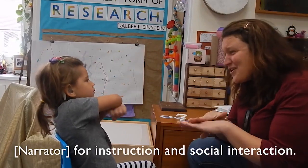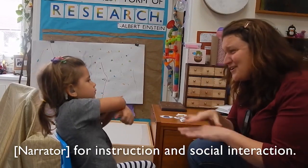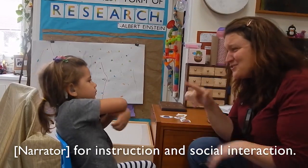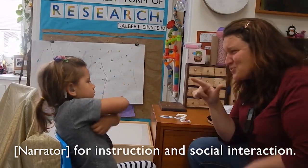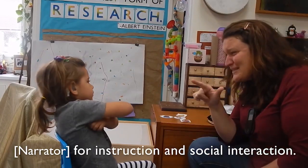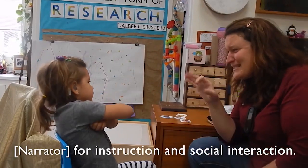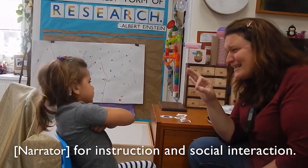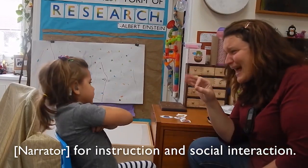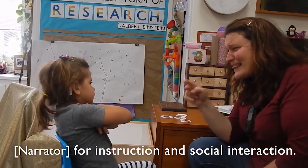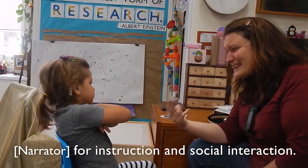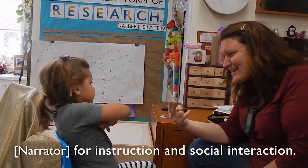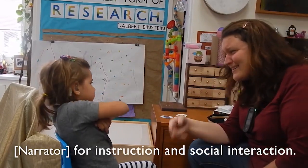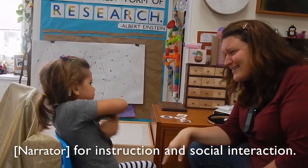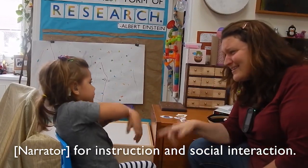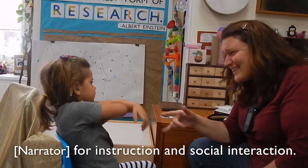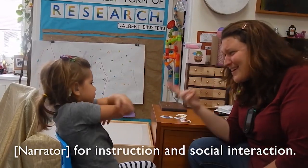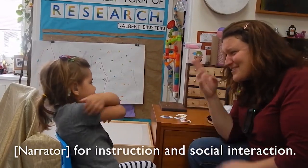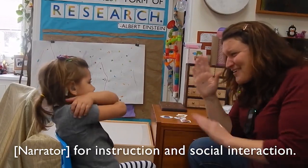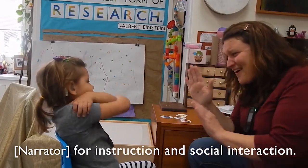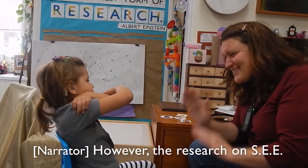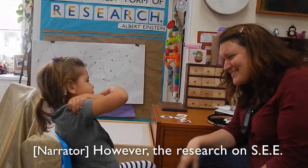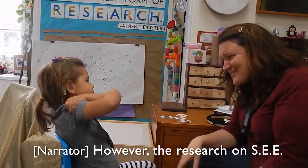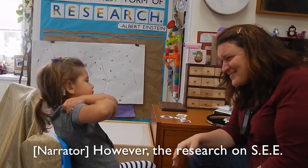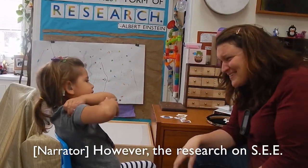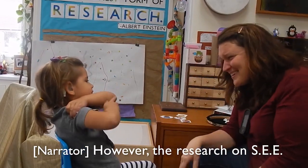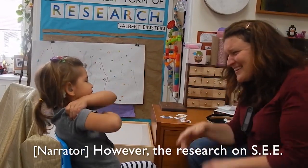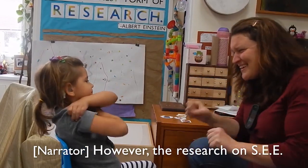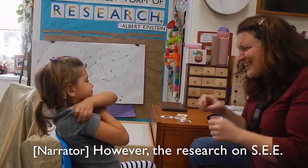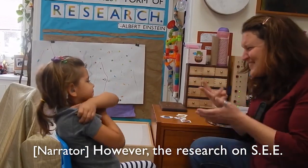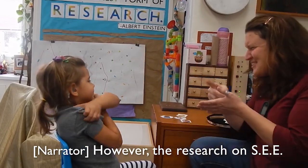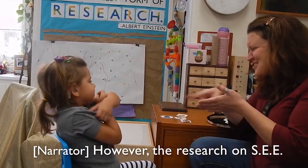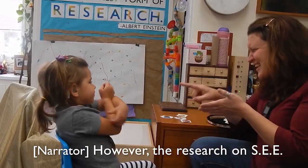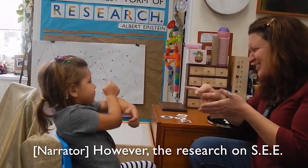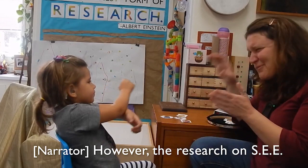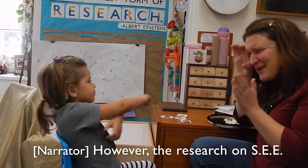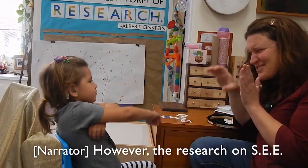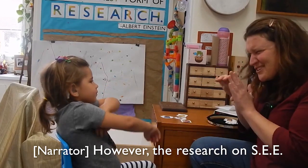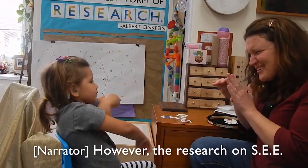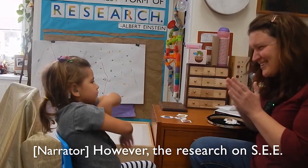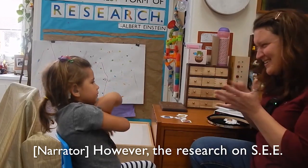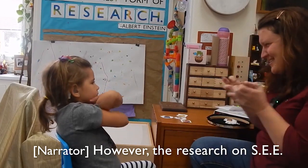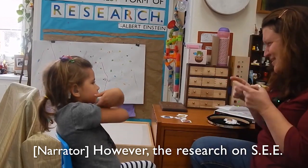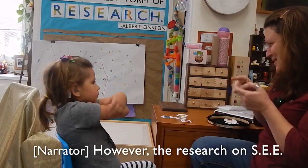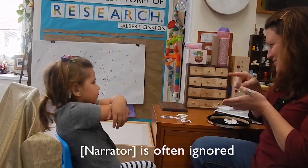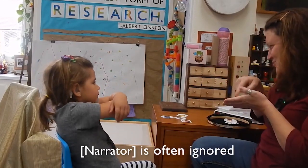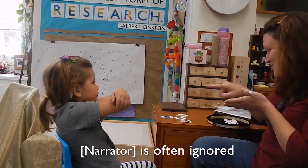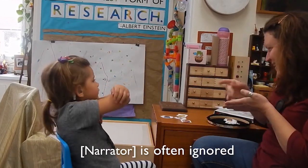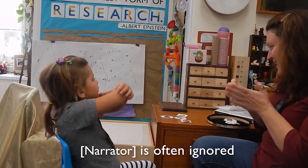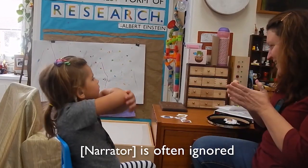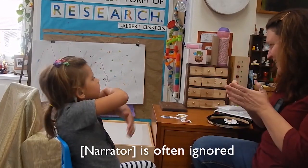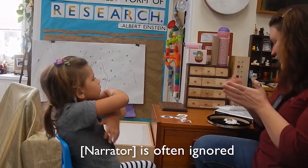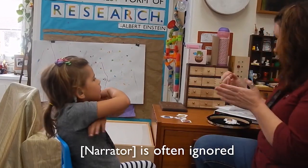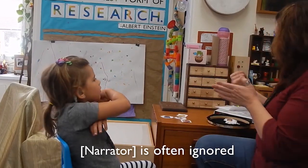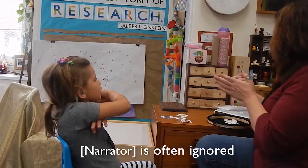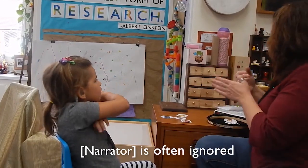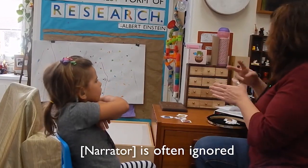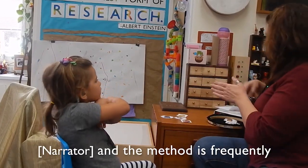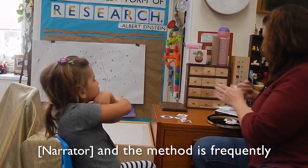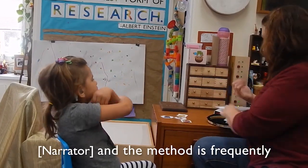instruction and social interaction. However, the research on C is often ignored, and